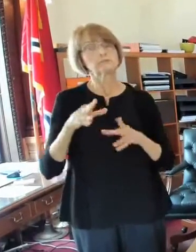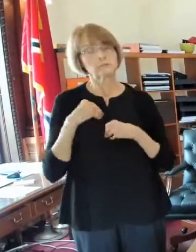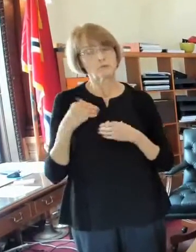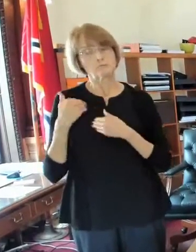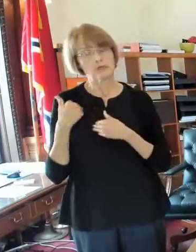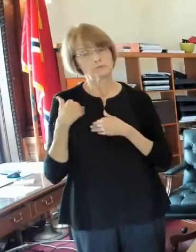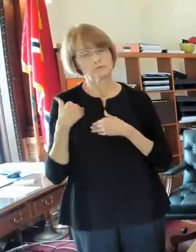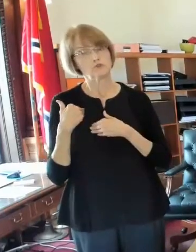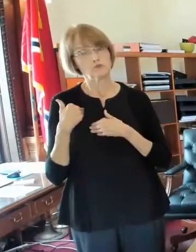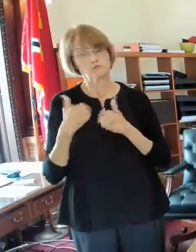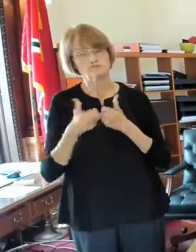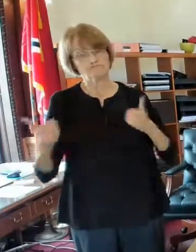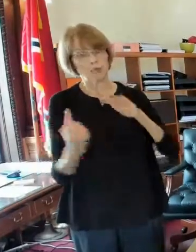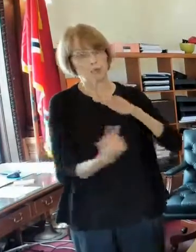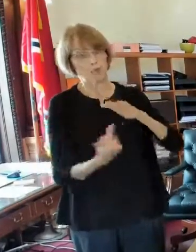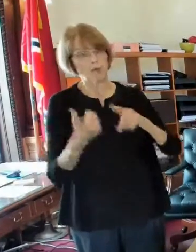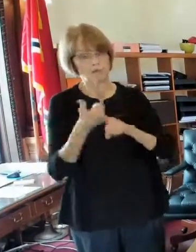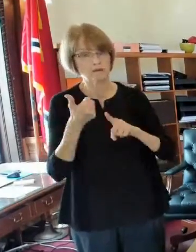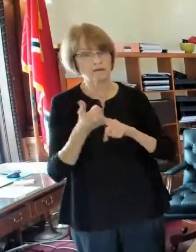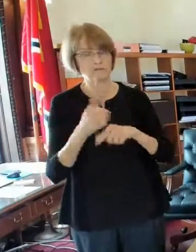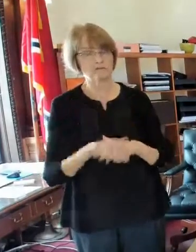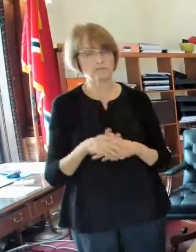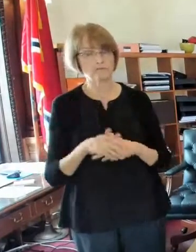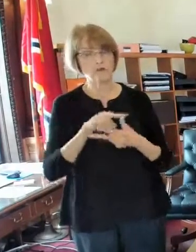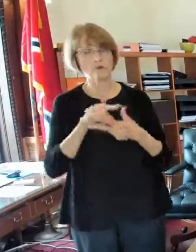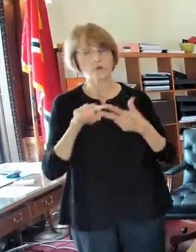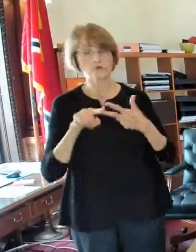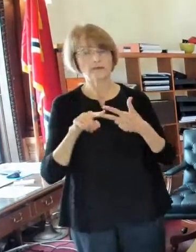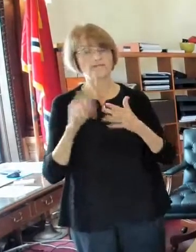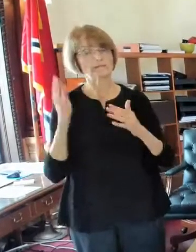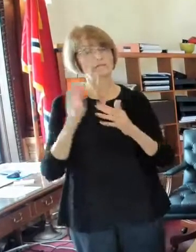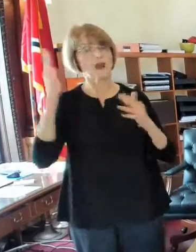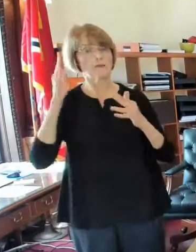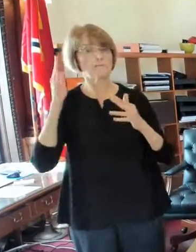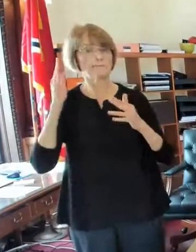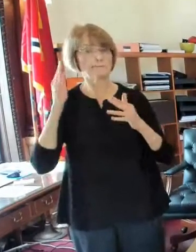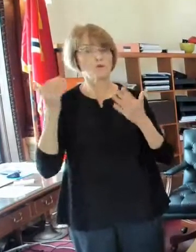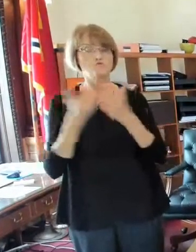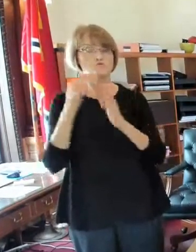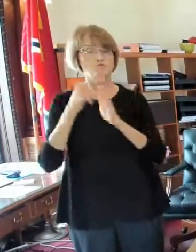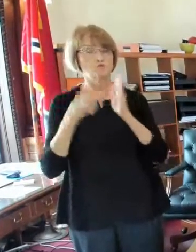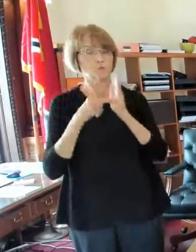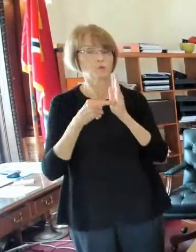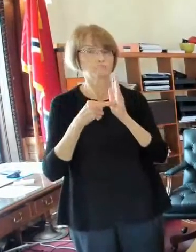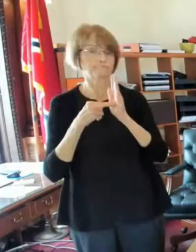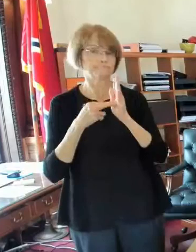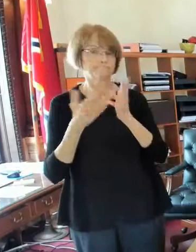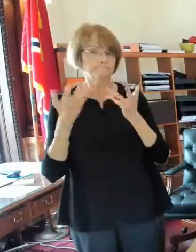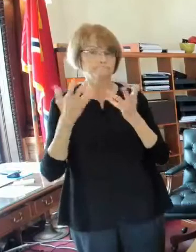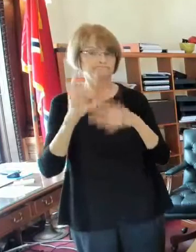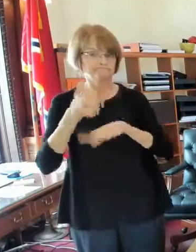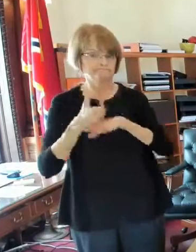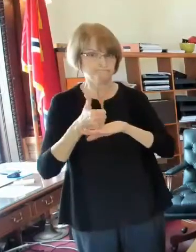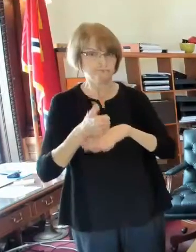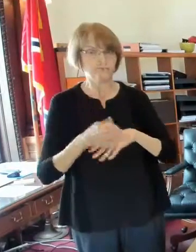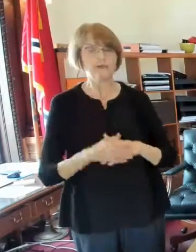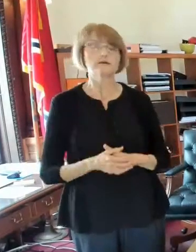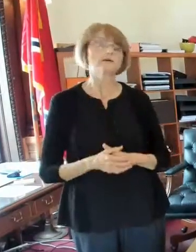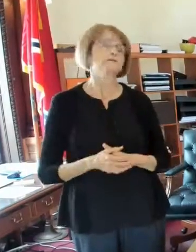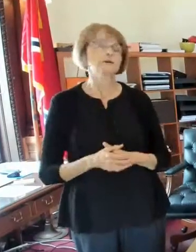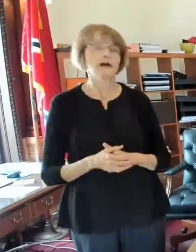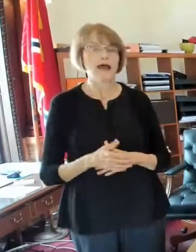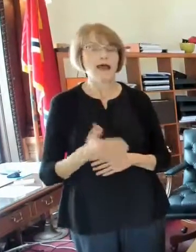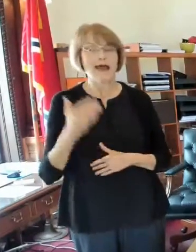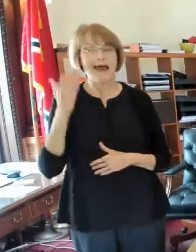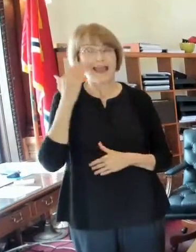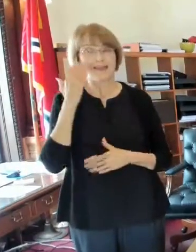are the three big things that this order does. I know that it is a hardship